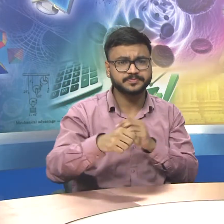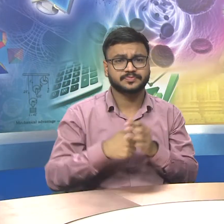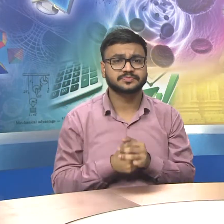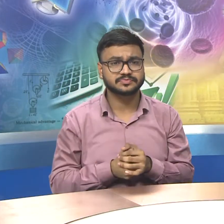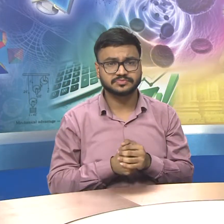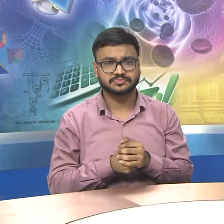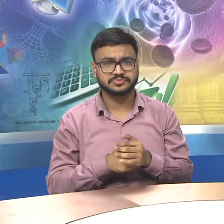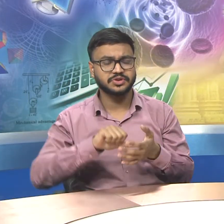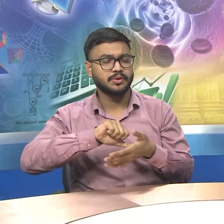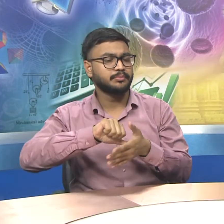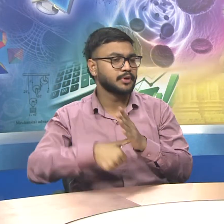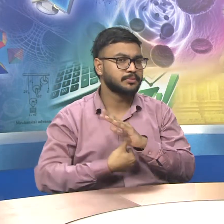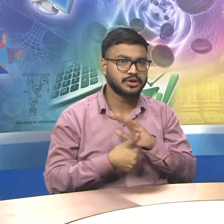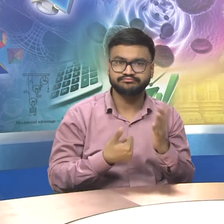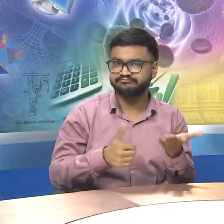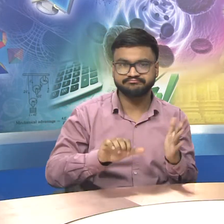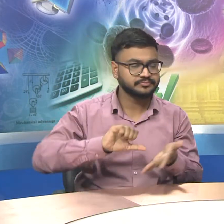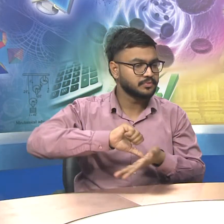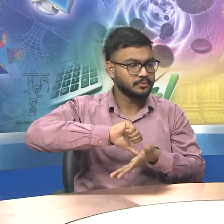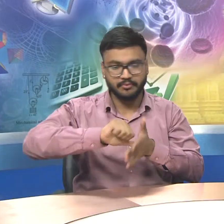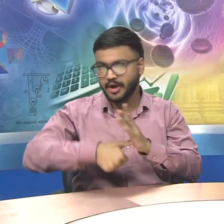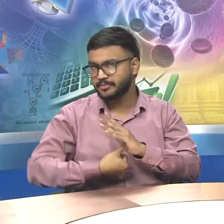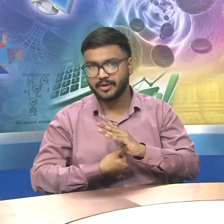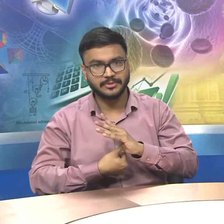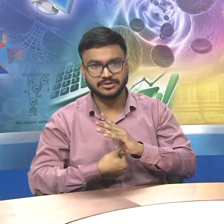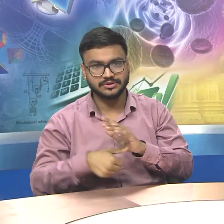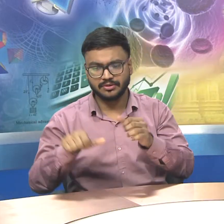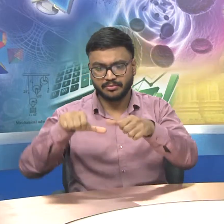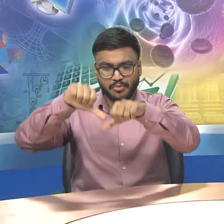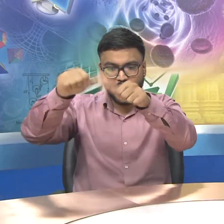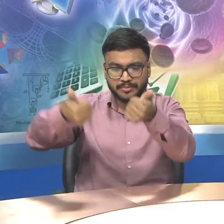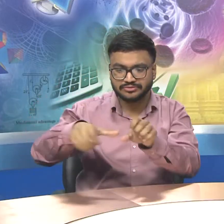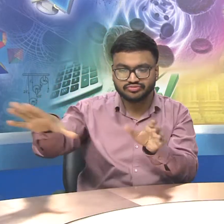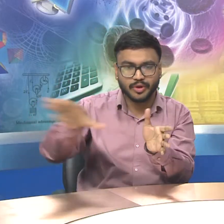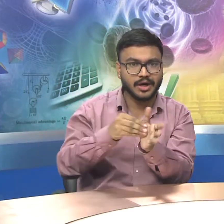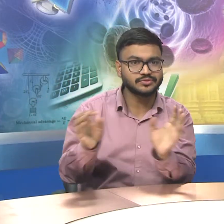signs, it's where form is unrelated to its meaning.